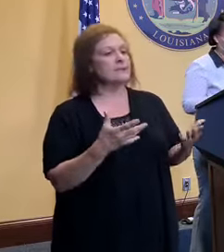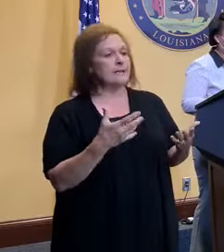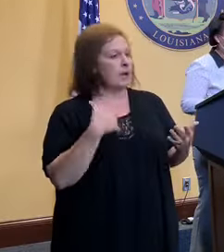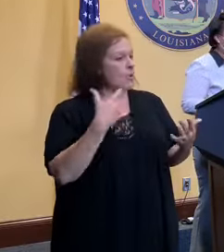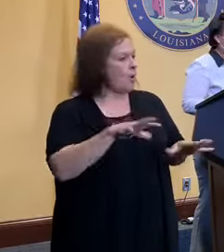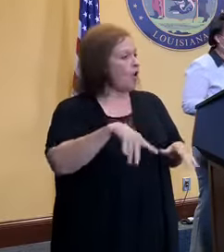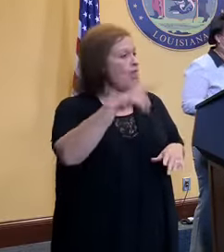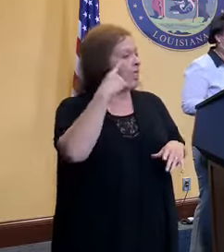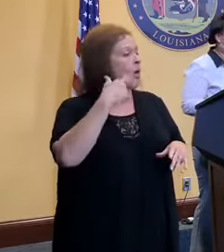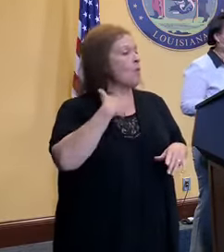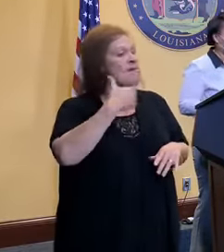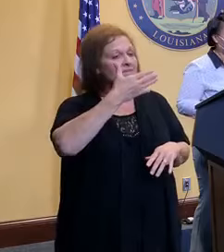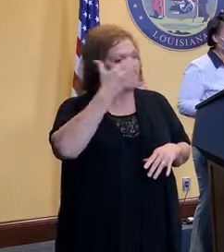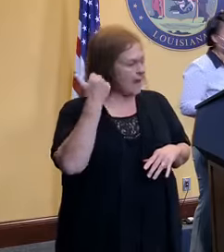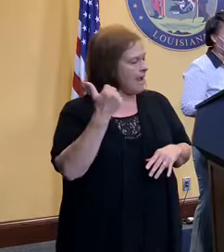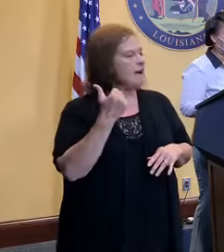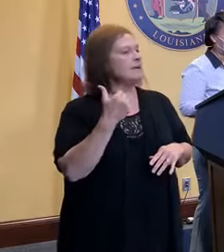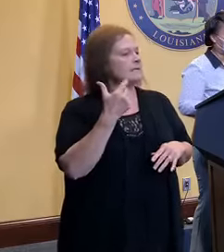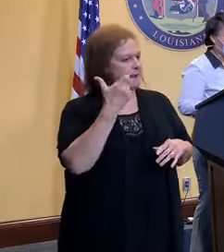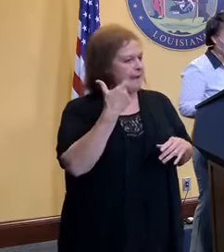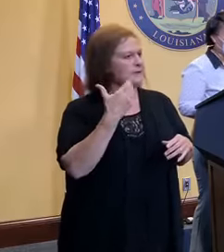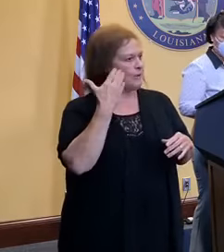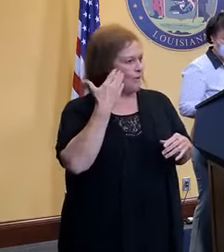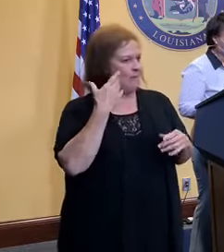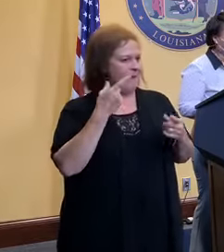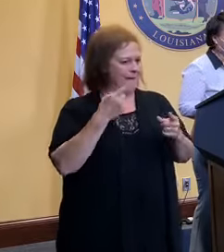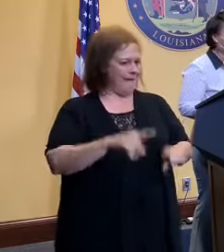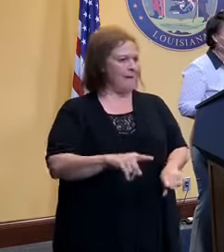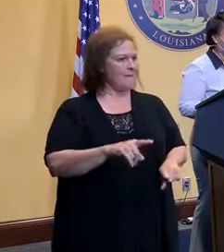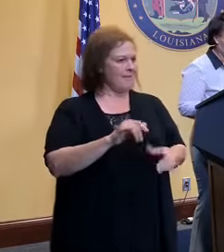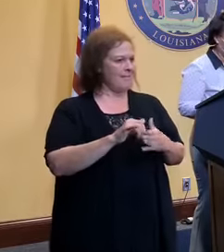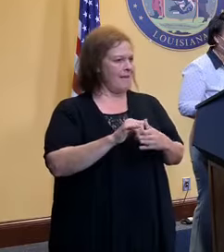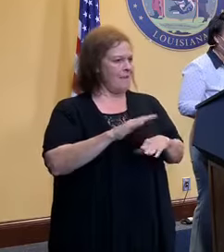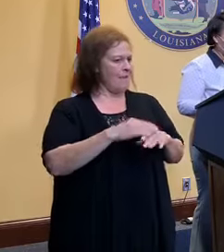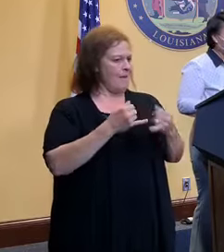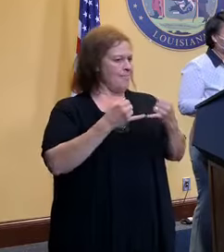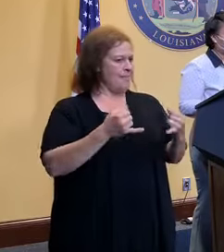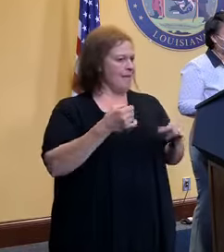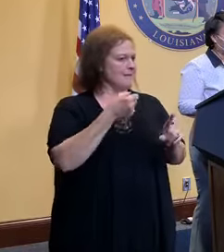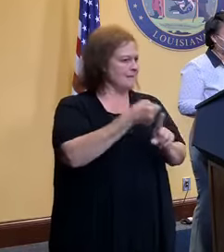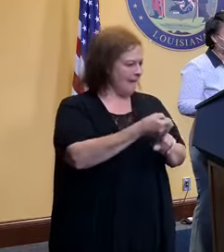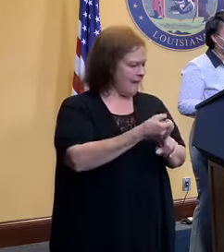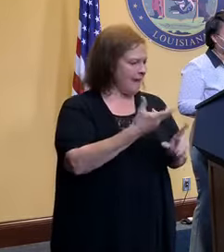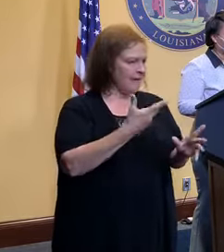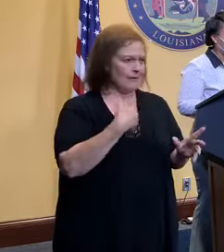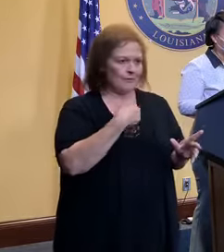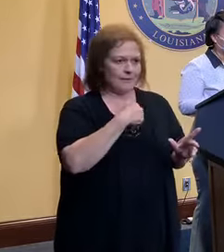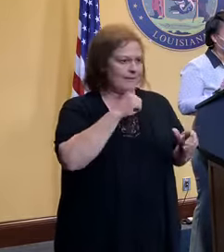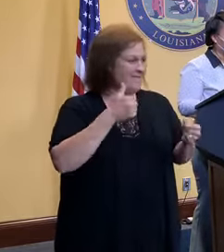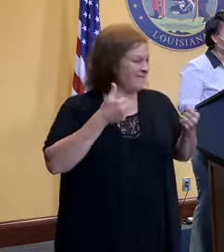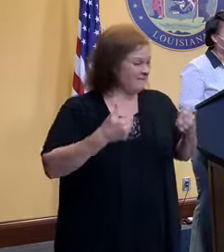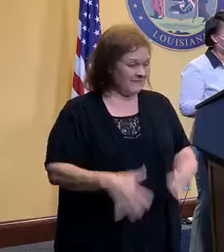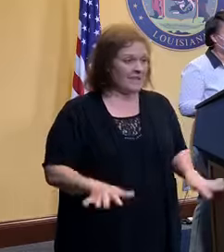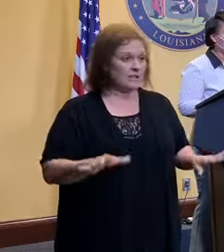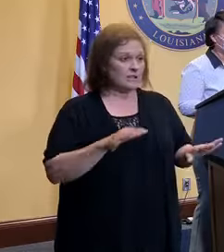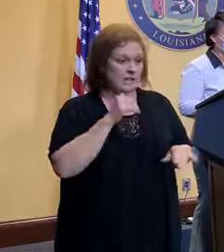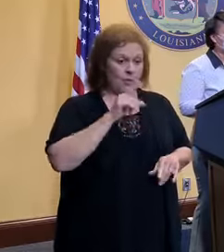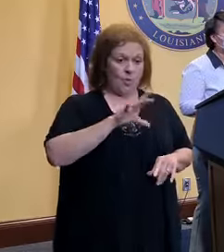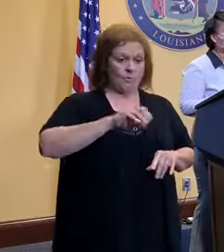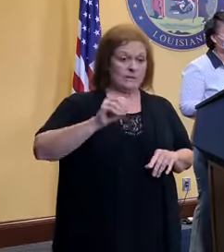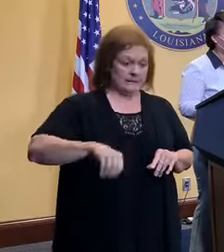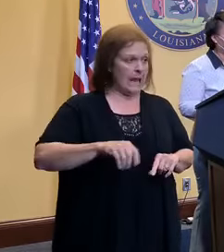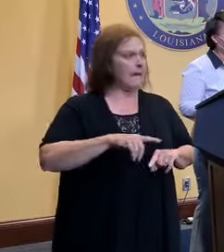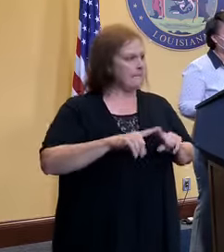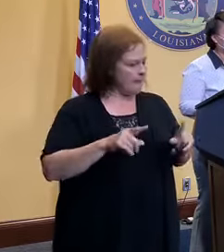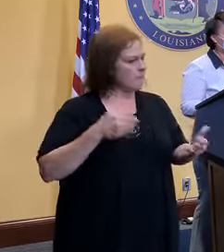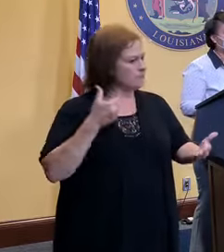we've forgotten that we experienced a cyber attack. Absolutely, we cannot. We're not out of the woods yet, meaning we're not at 100%,